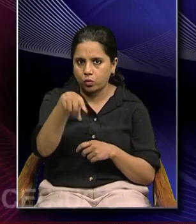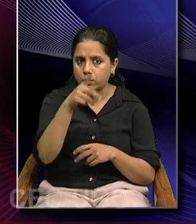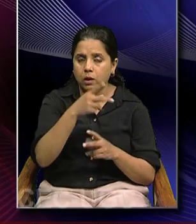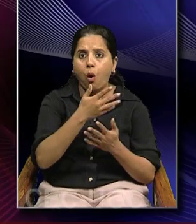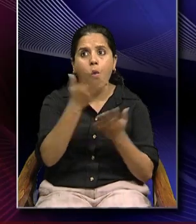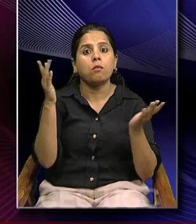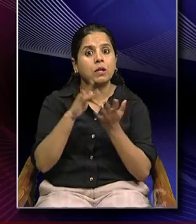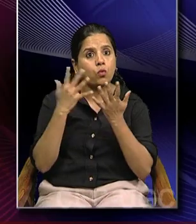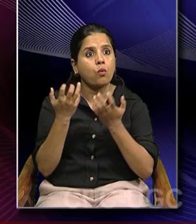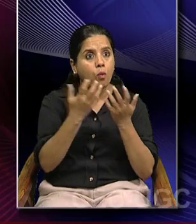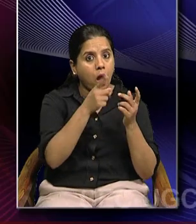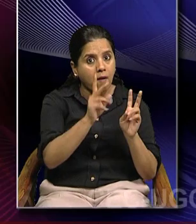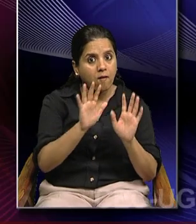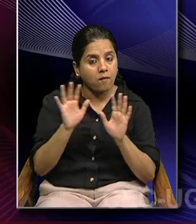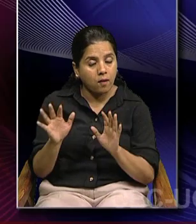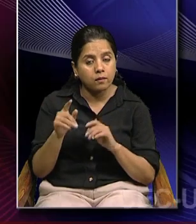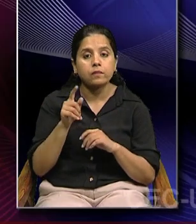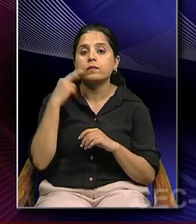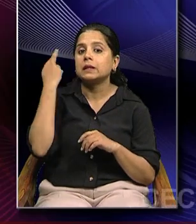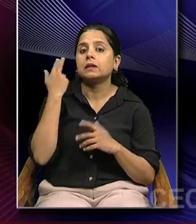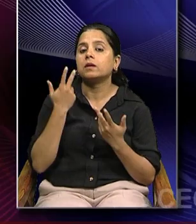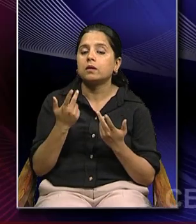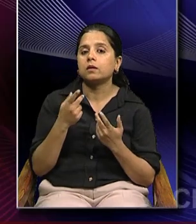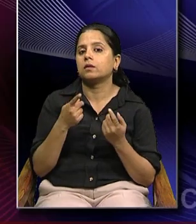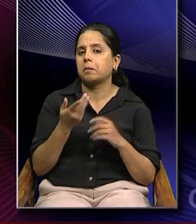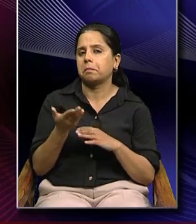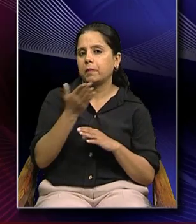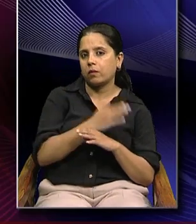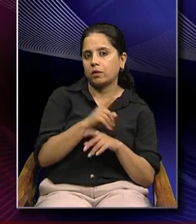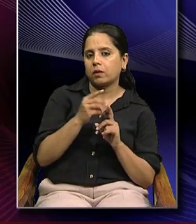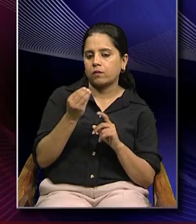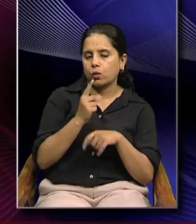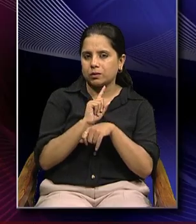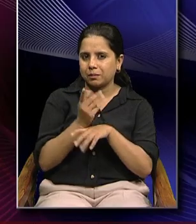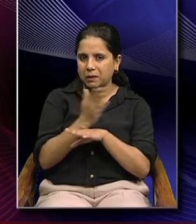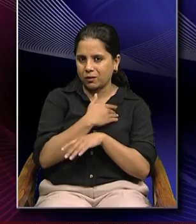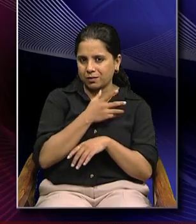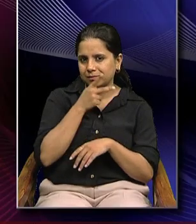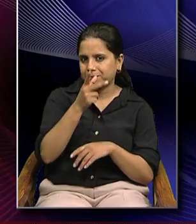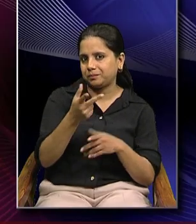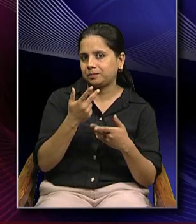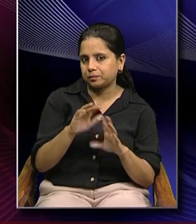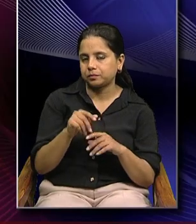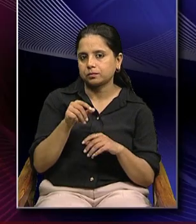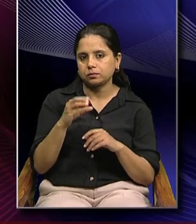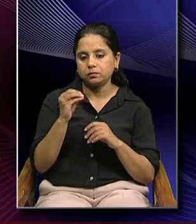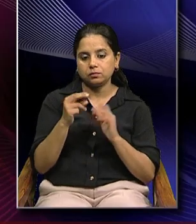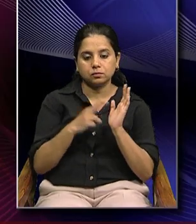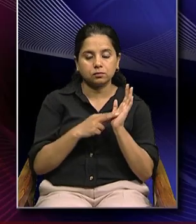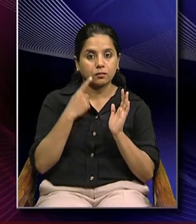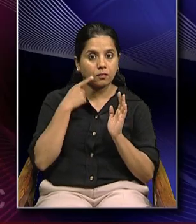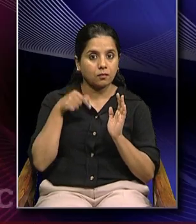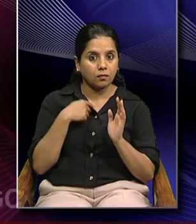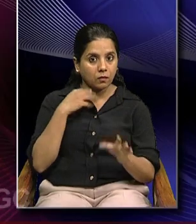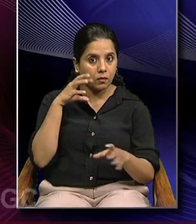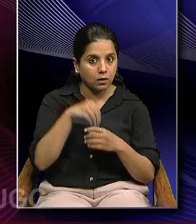everywhere. And that is why just before few seconds I told you about the omnipresence, I told